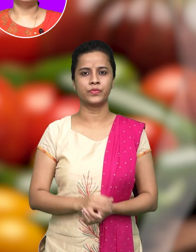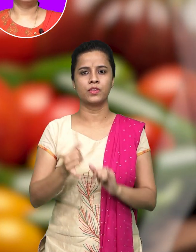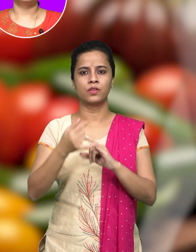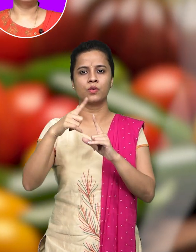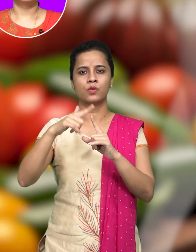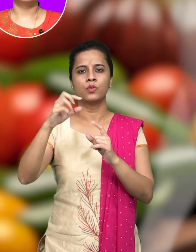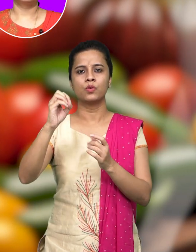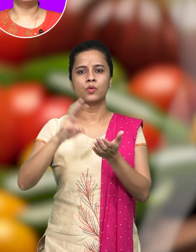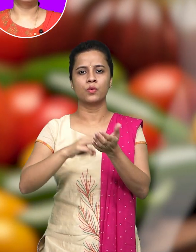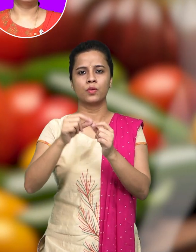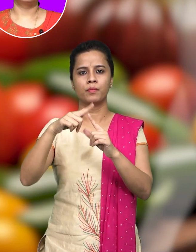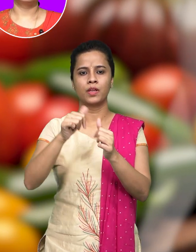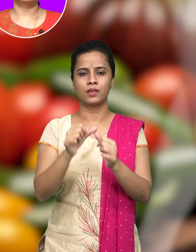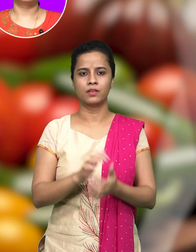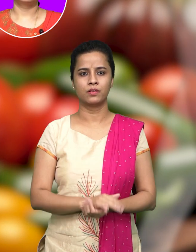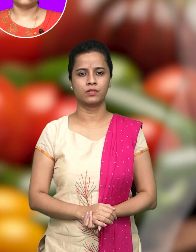stomata,